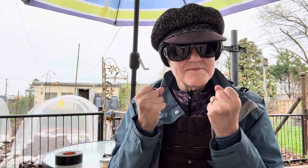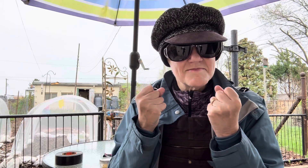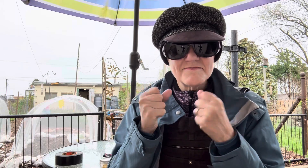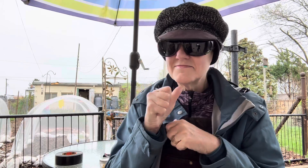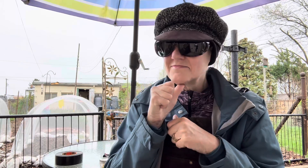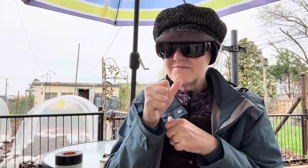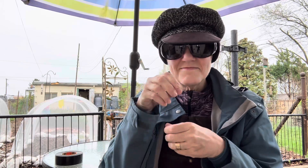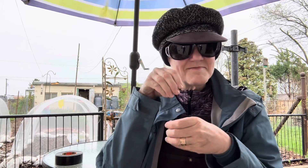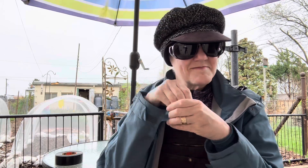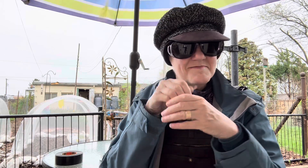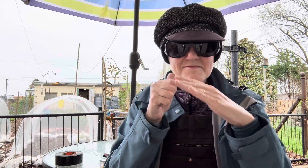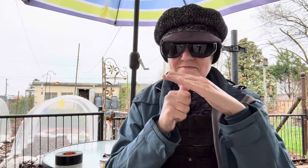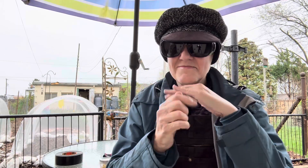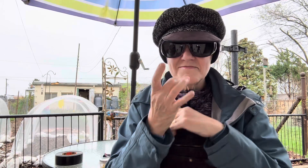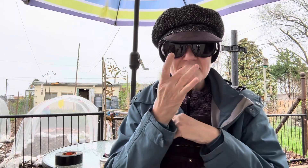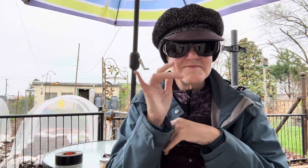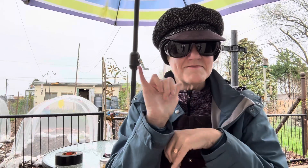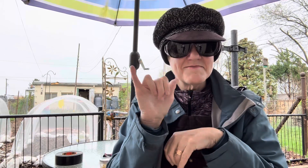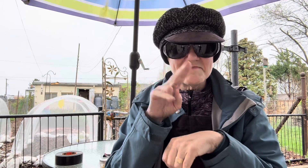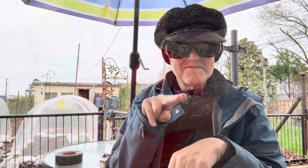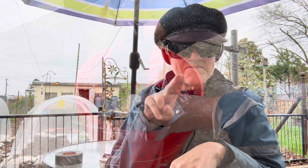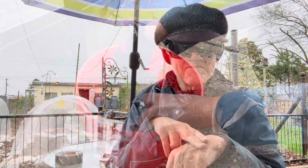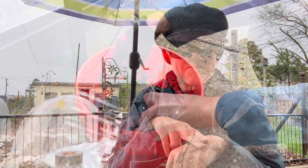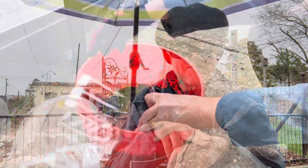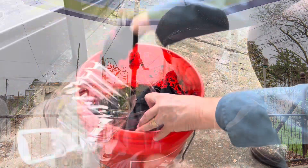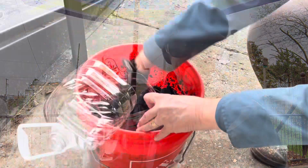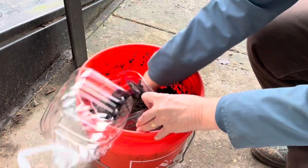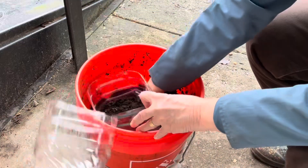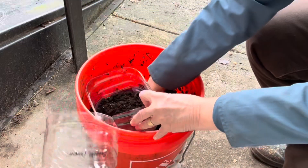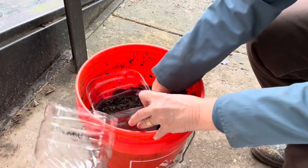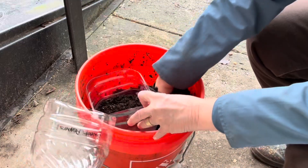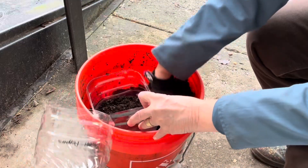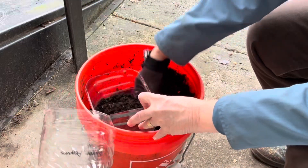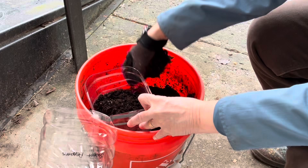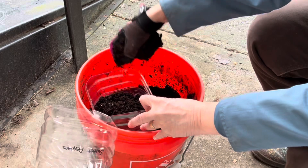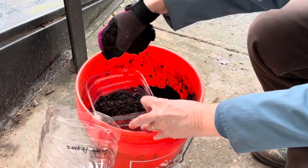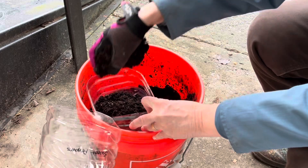cold, not inside under lights like I normally do.